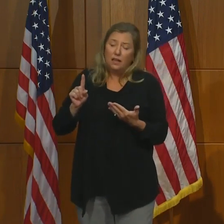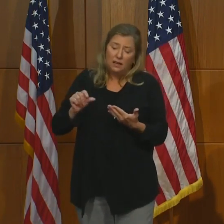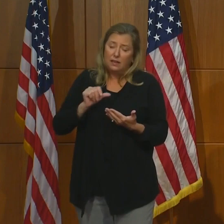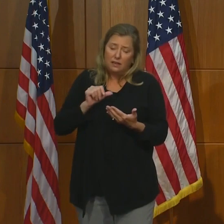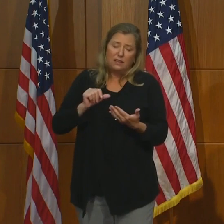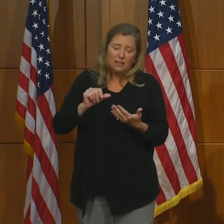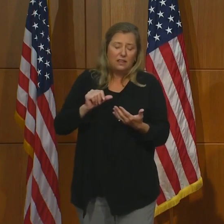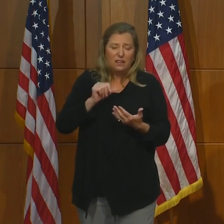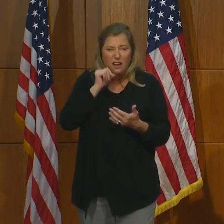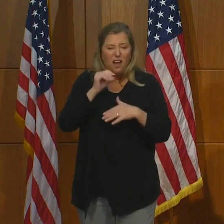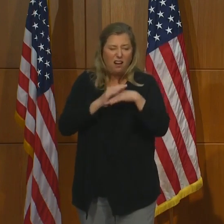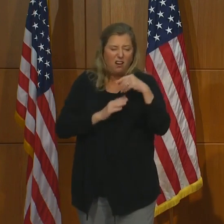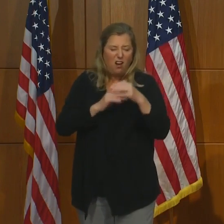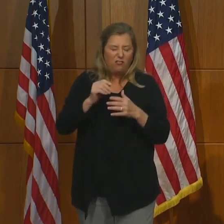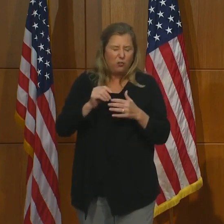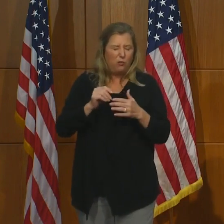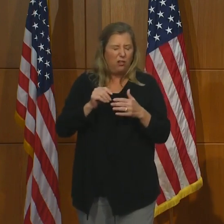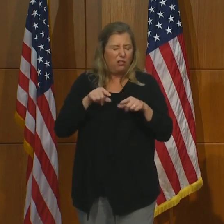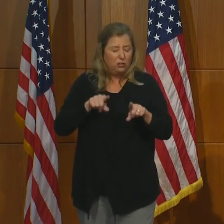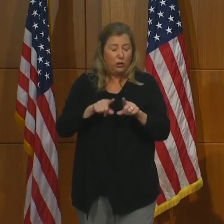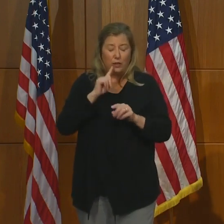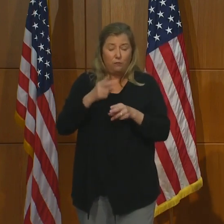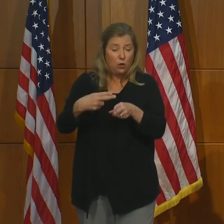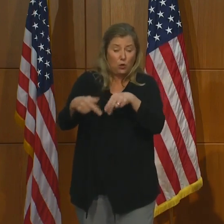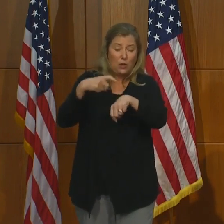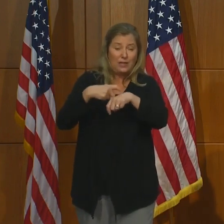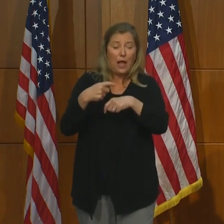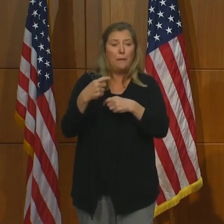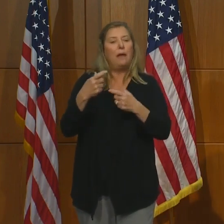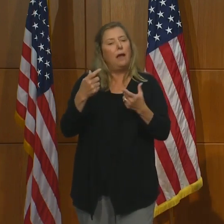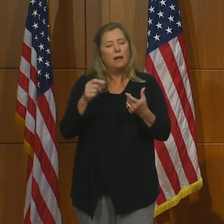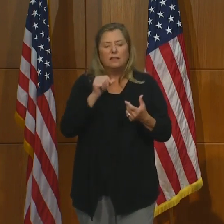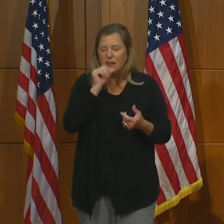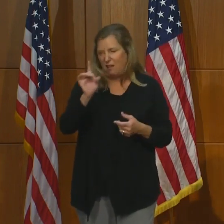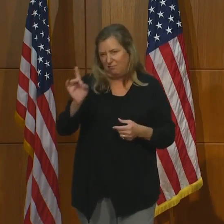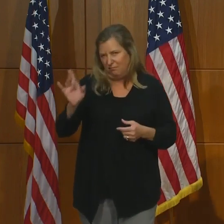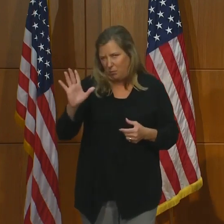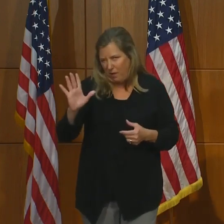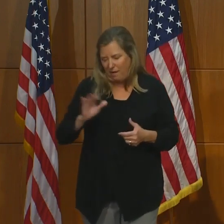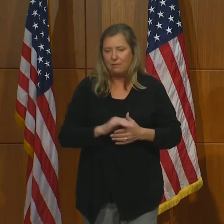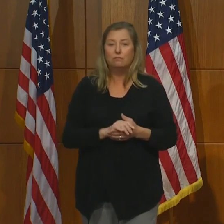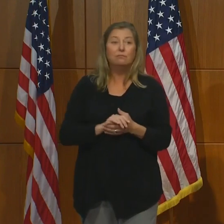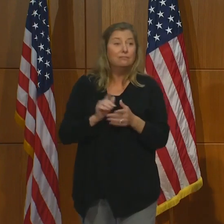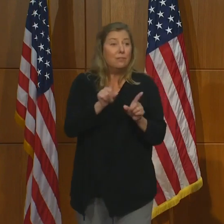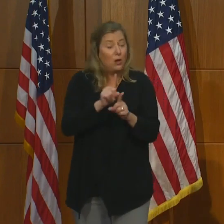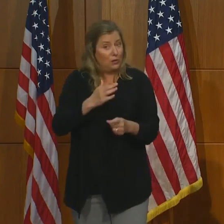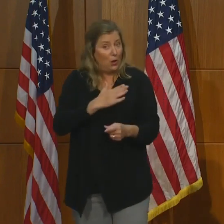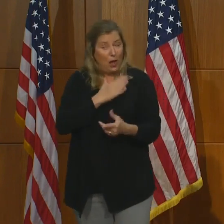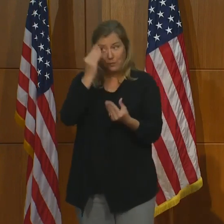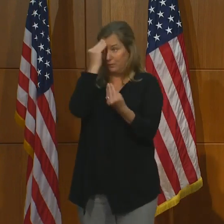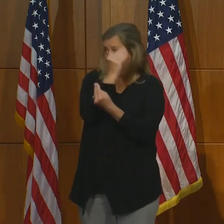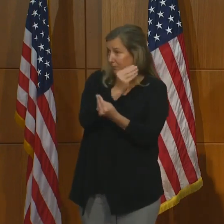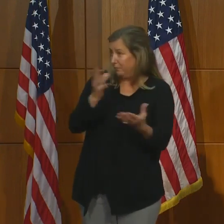a very brief period of time, it wasn't too bad. And I'm also glad